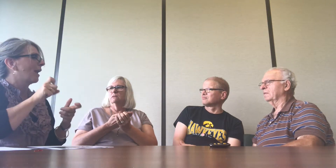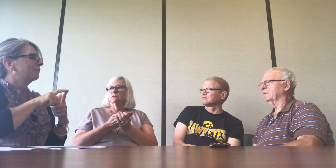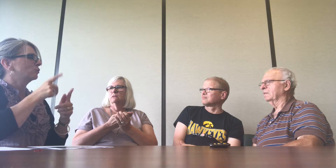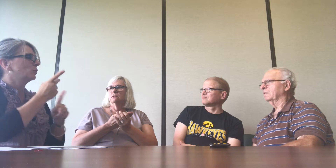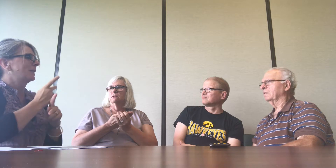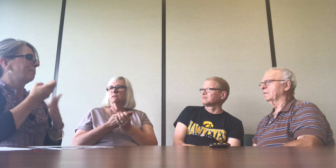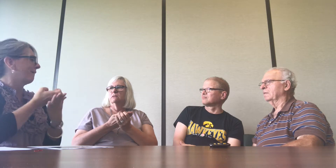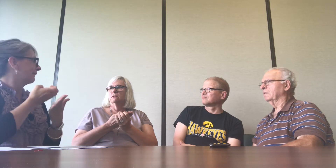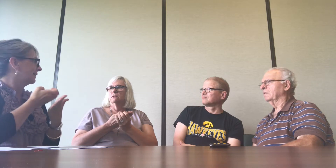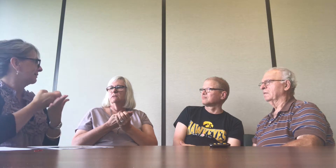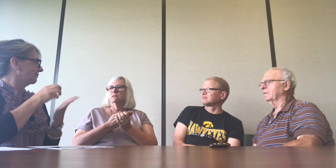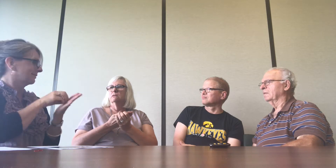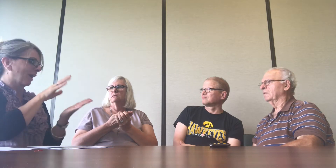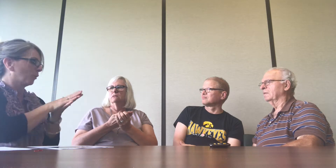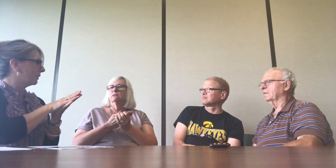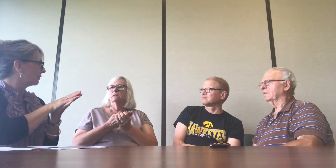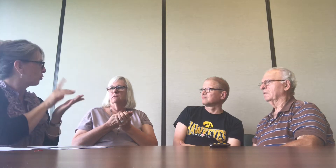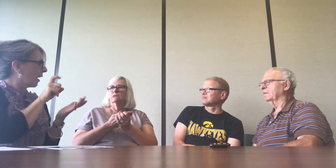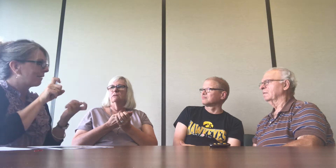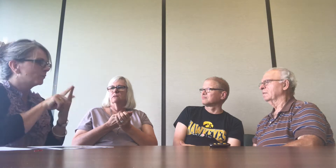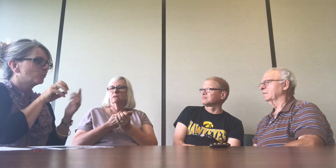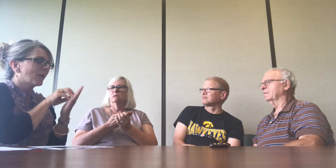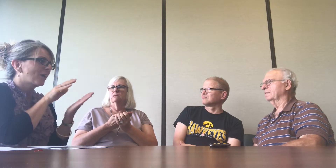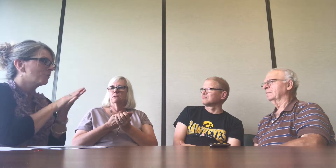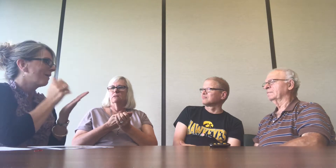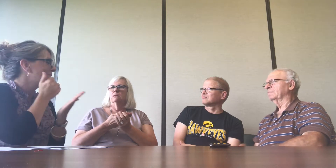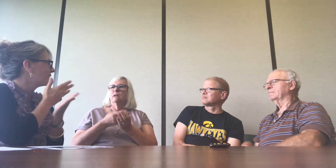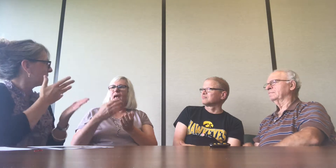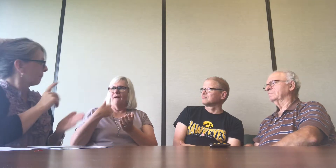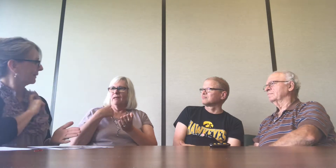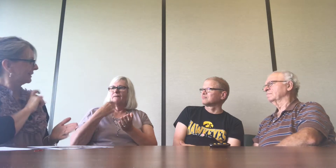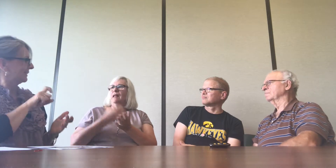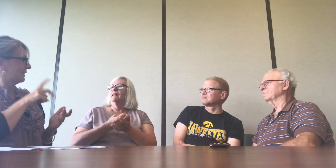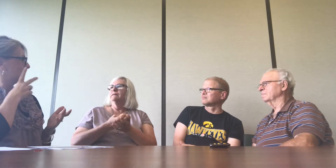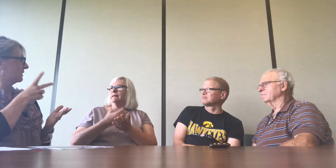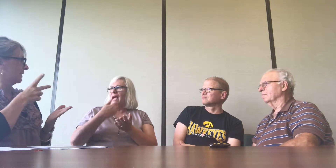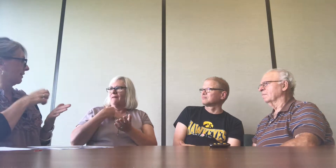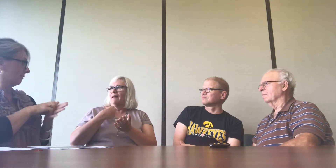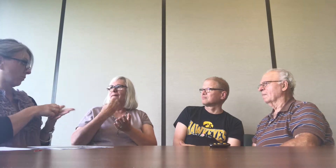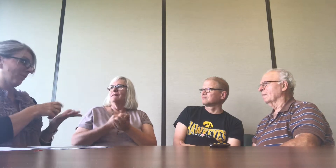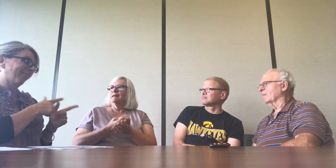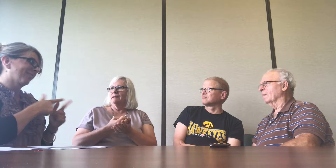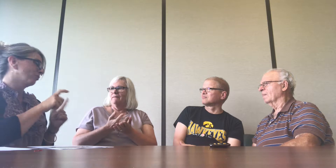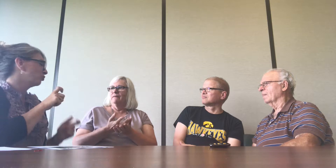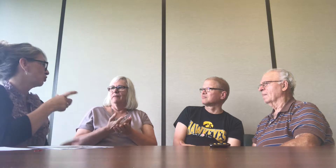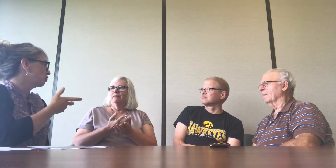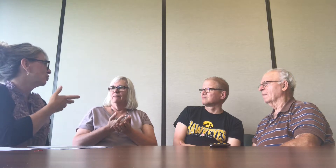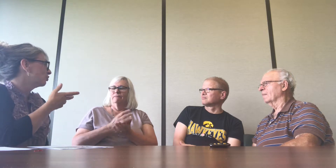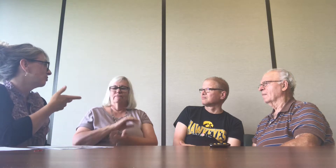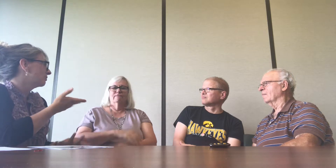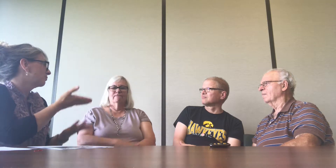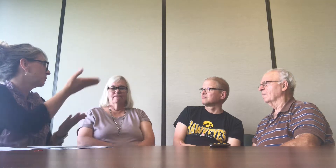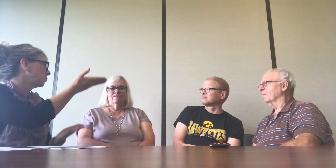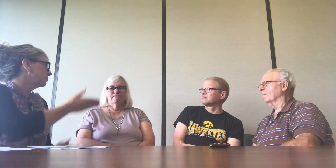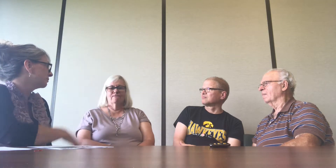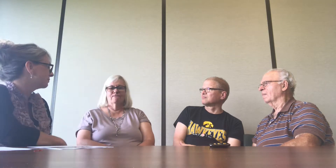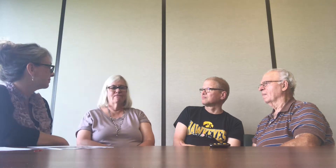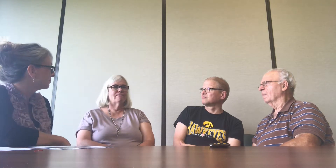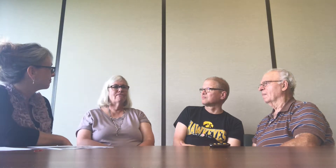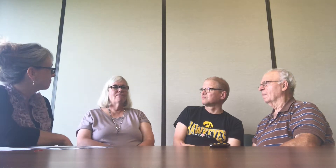your money is being deposited and you're not getting it, you need to write that down and keep track of it. And then you can